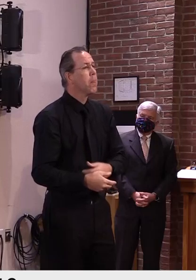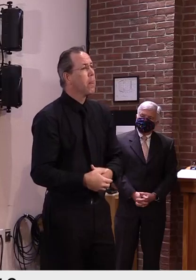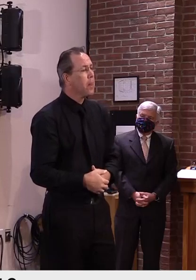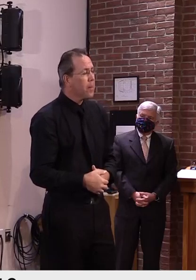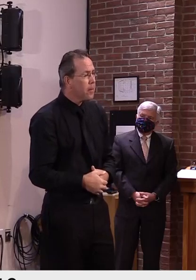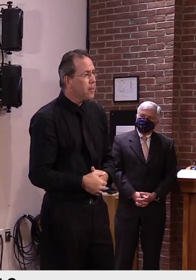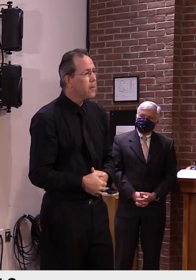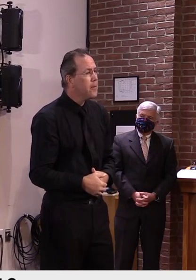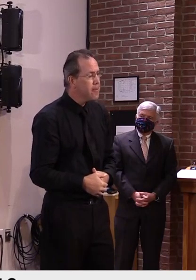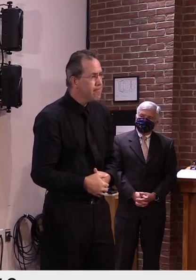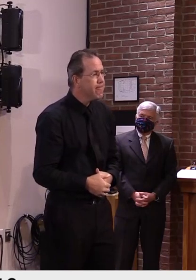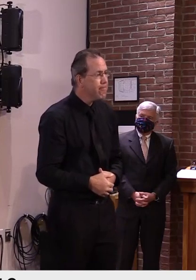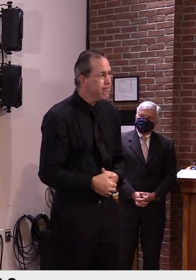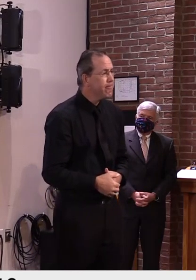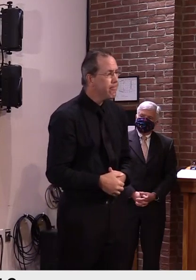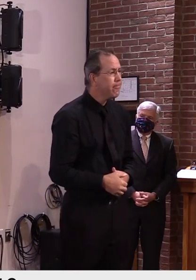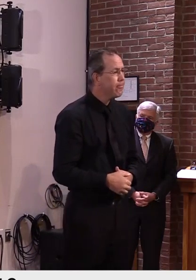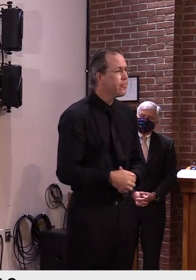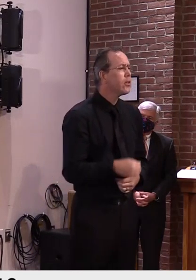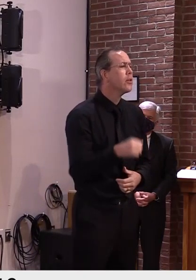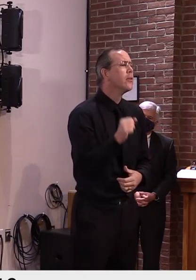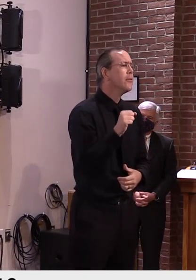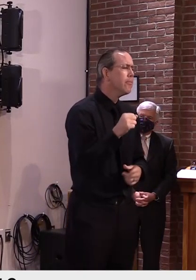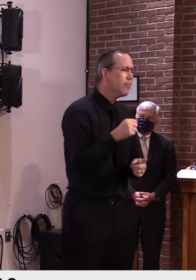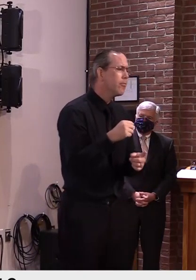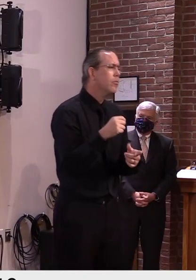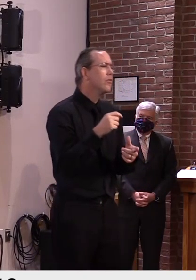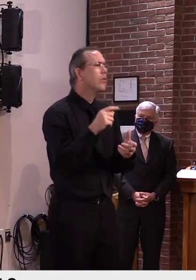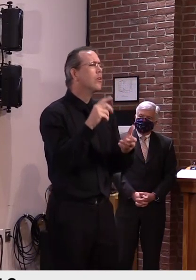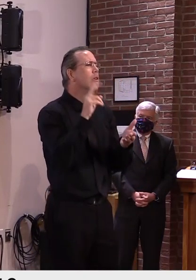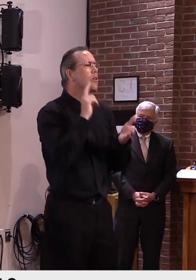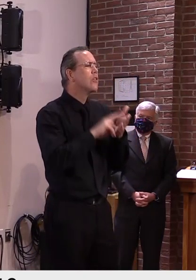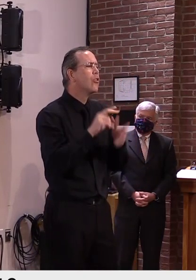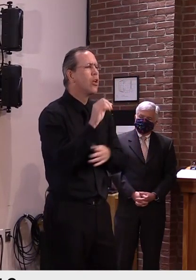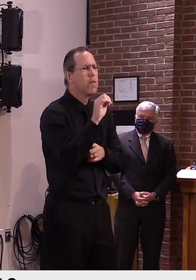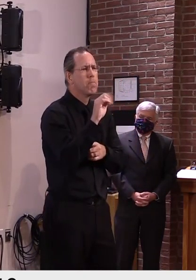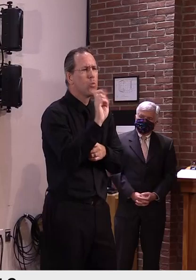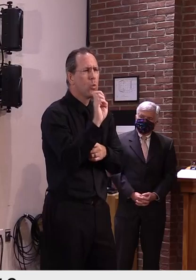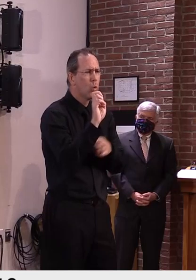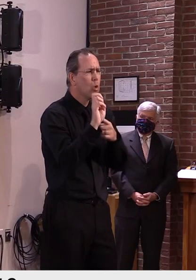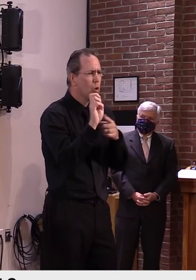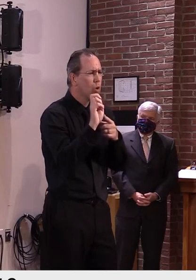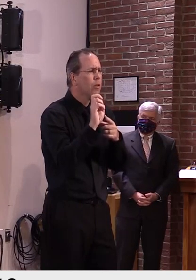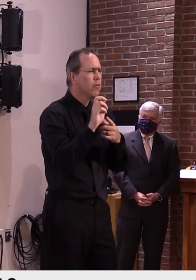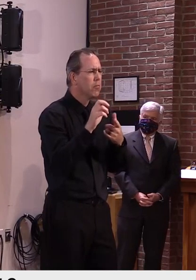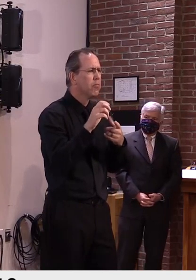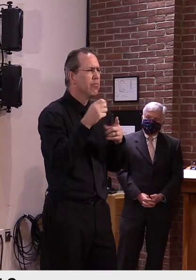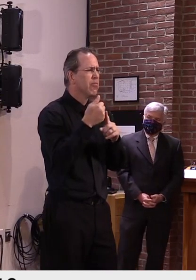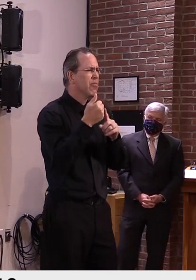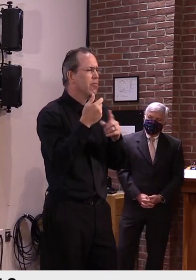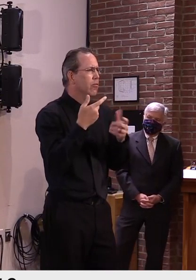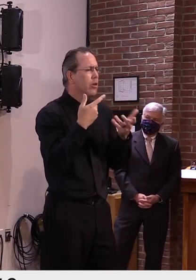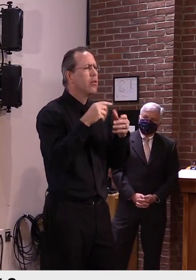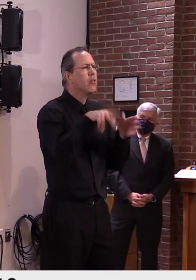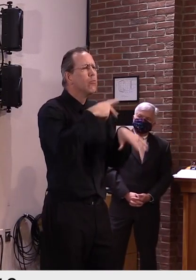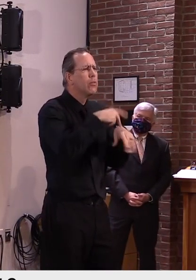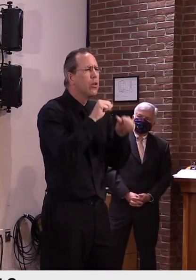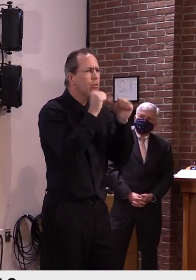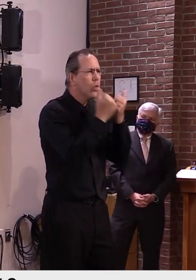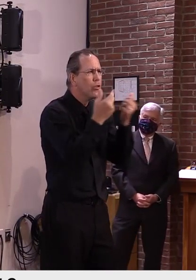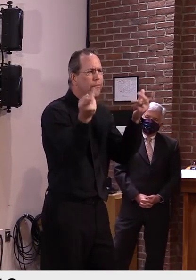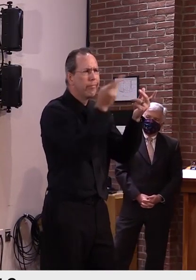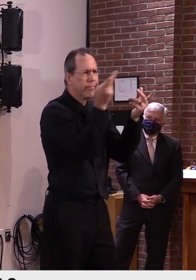to do, and Secretary Morris has been sort of leading this up in cooperation with VPA and others, it's a fairly complex process. We decided